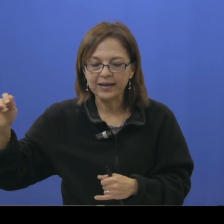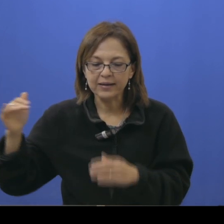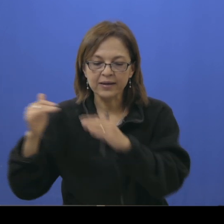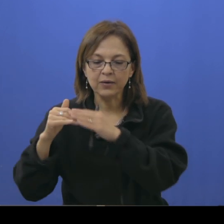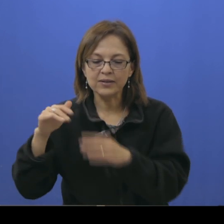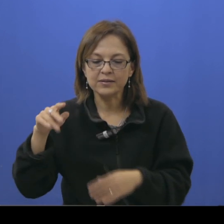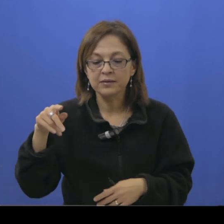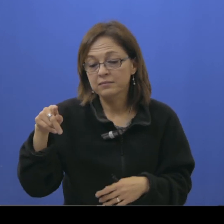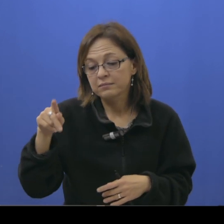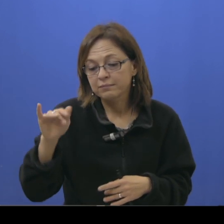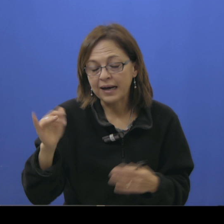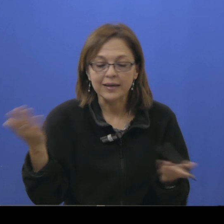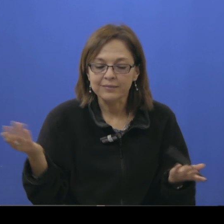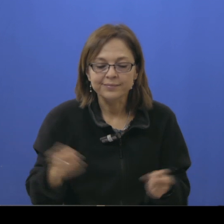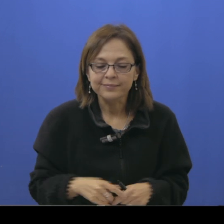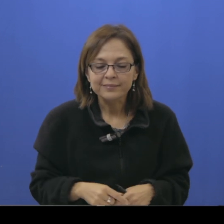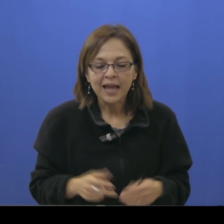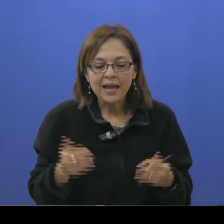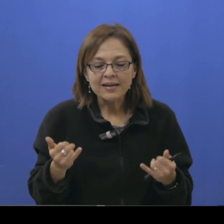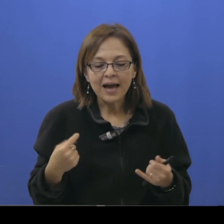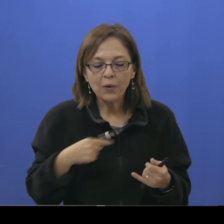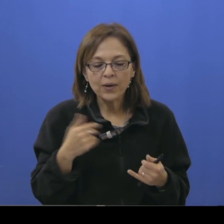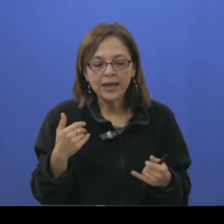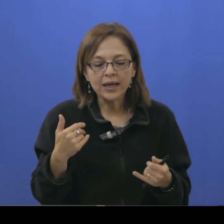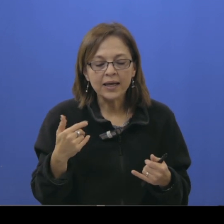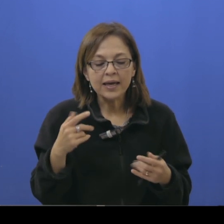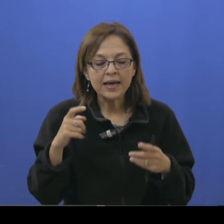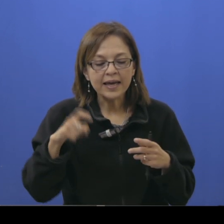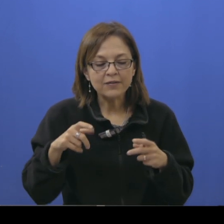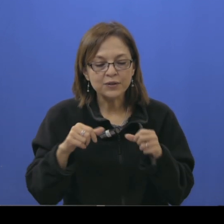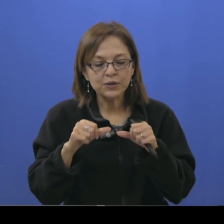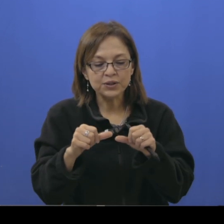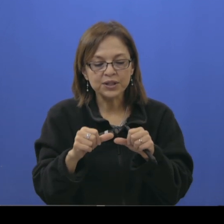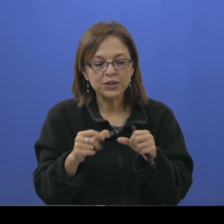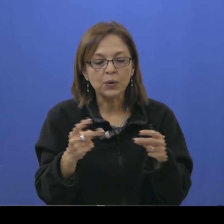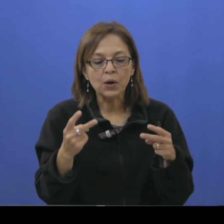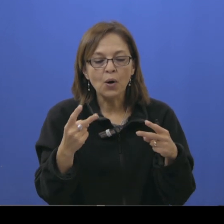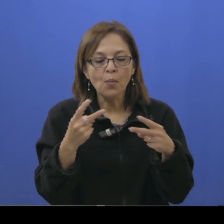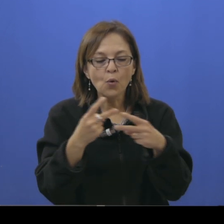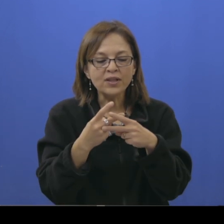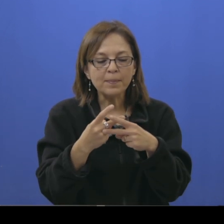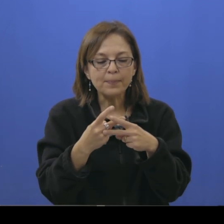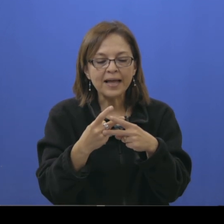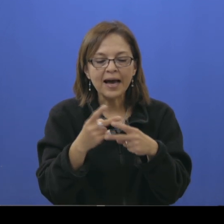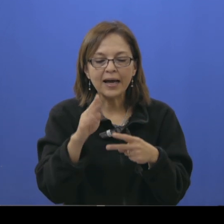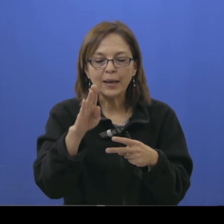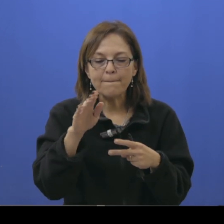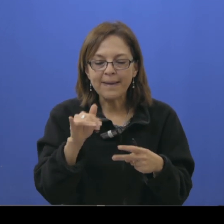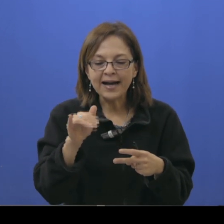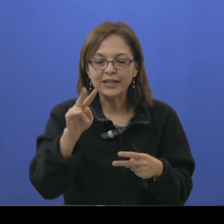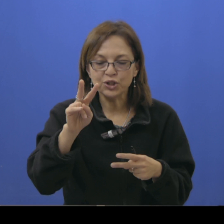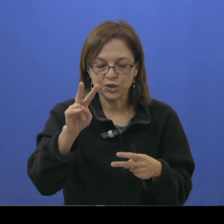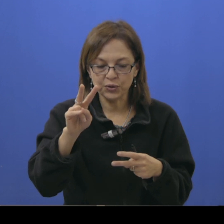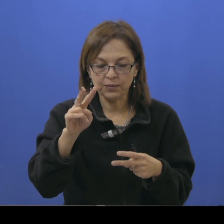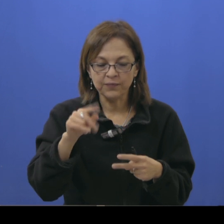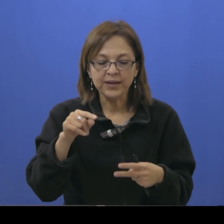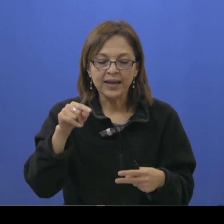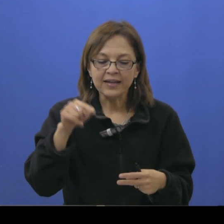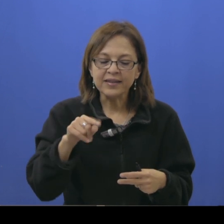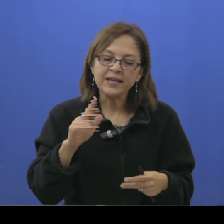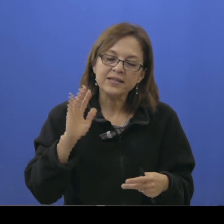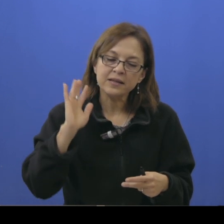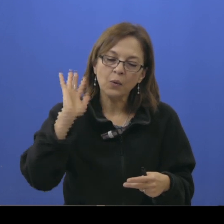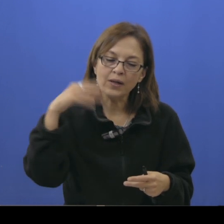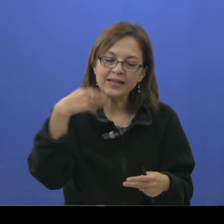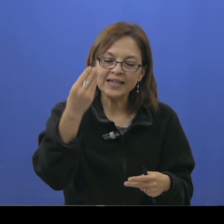pi equals pi. Now we have to continue. Multiply by 2.